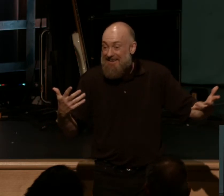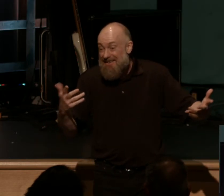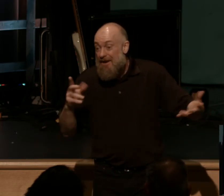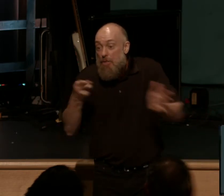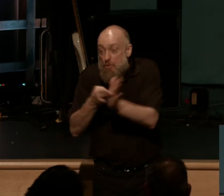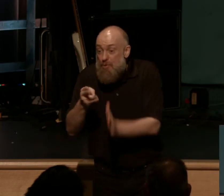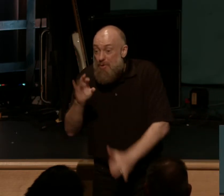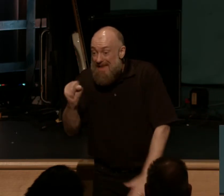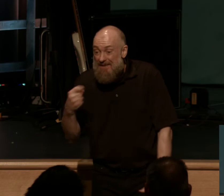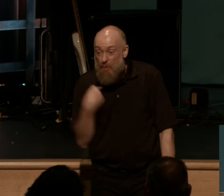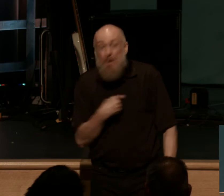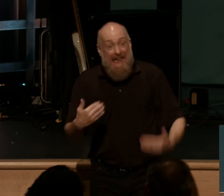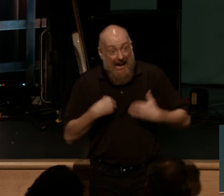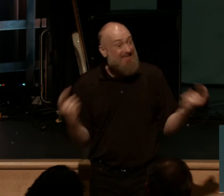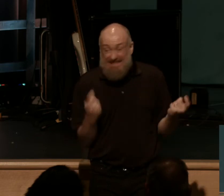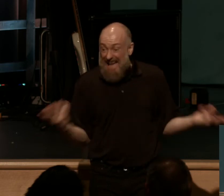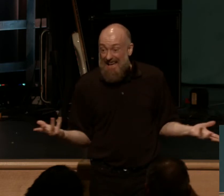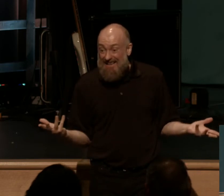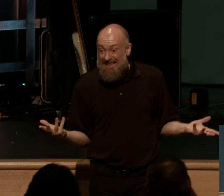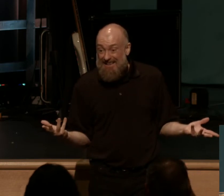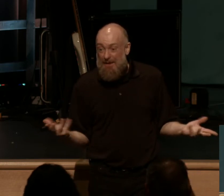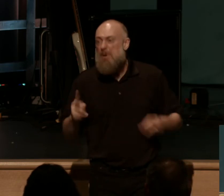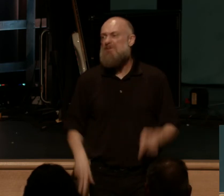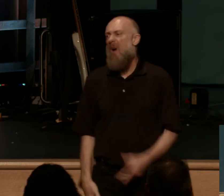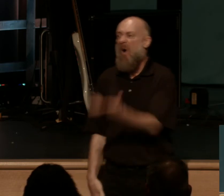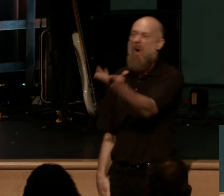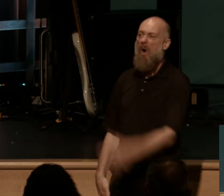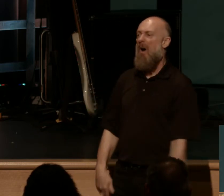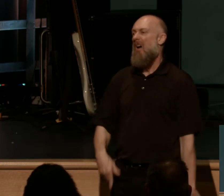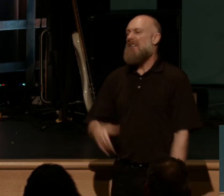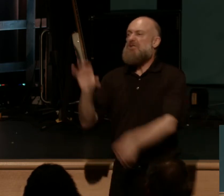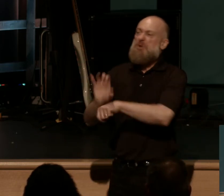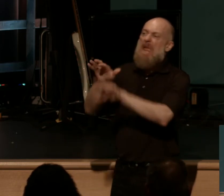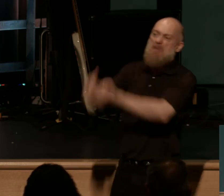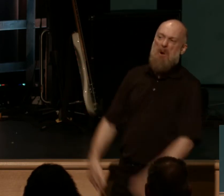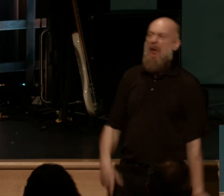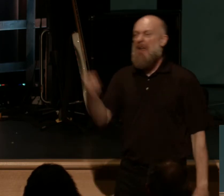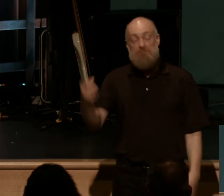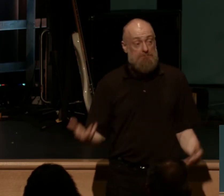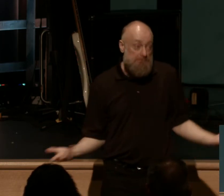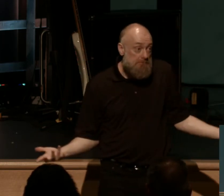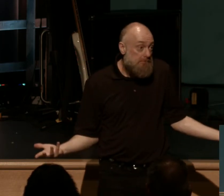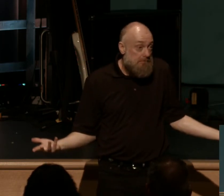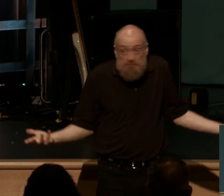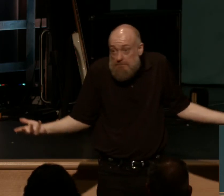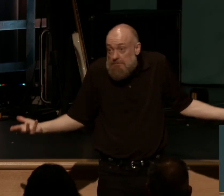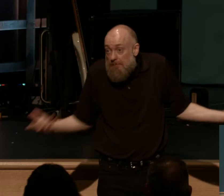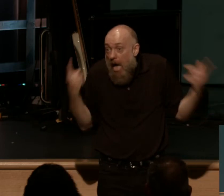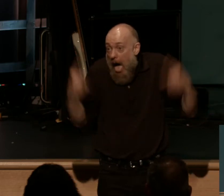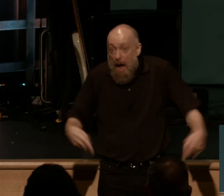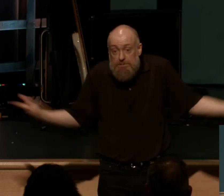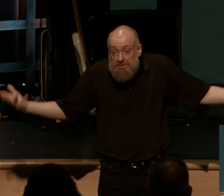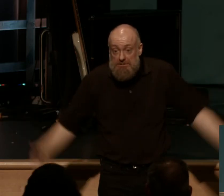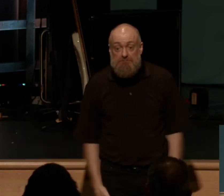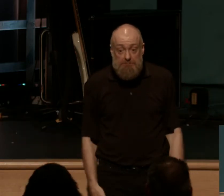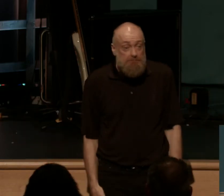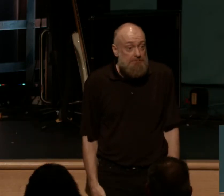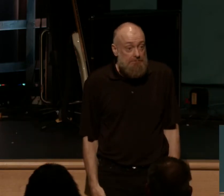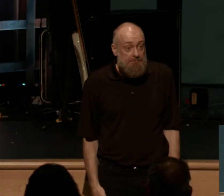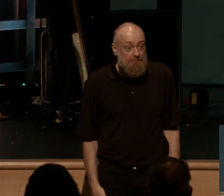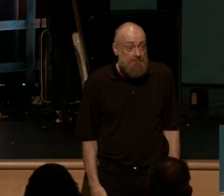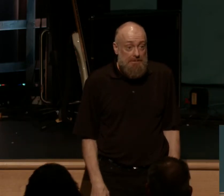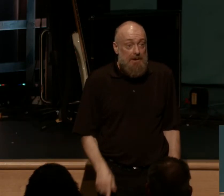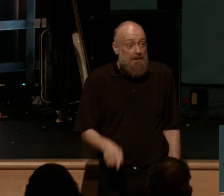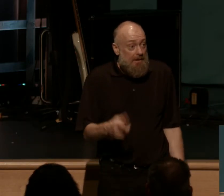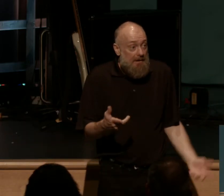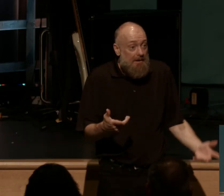reality of sin within us, man. Well, the church, you know, it's a full bunch of hypocrites. Yeah, that happens. But again, you throw the whole baby with the bathwater, you will